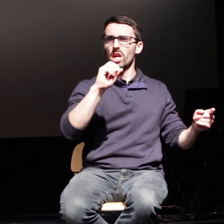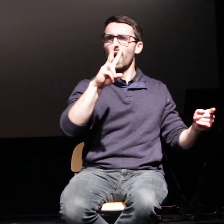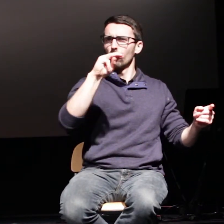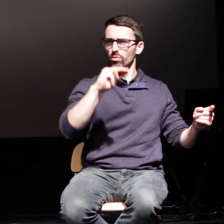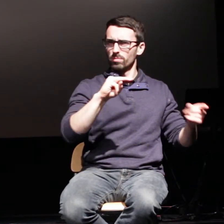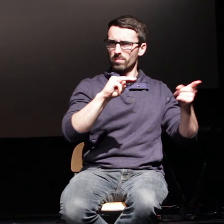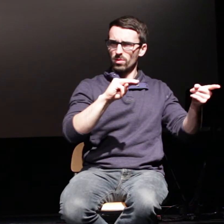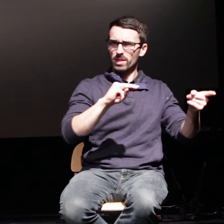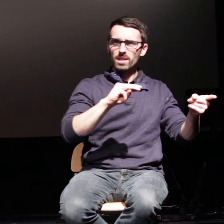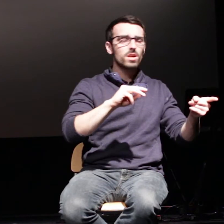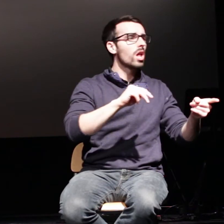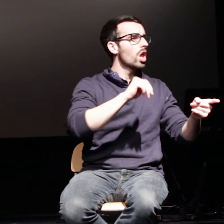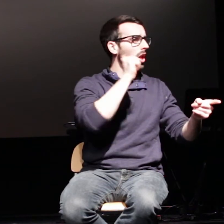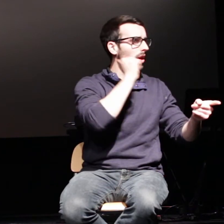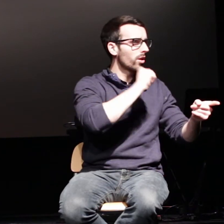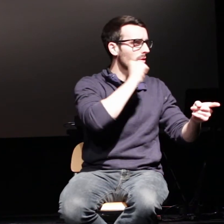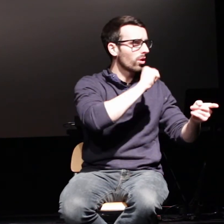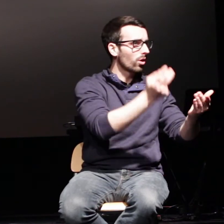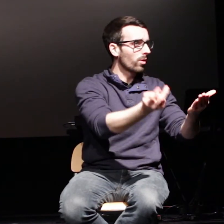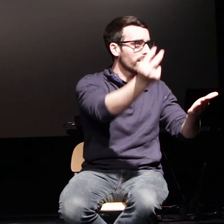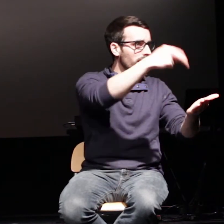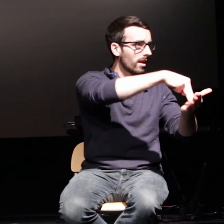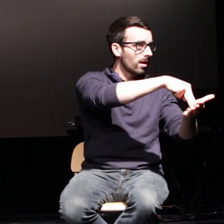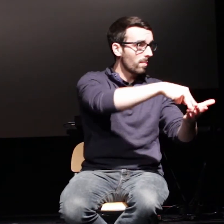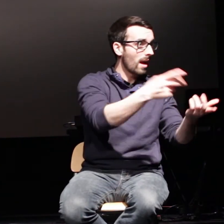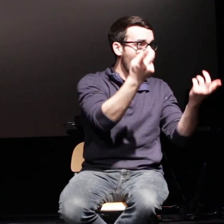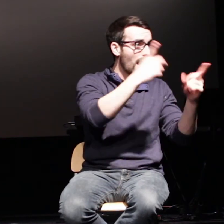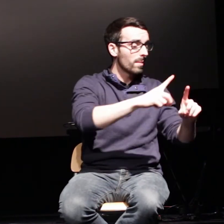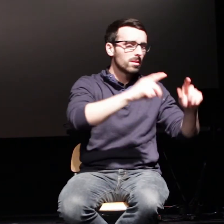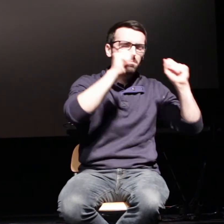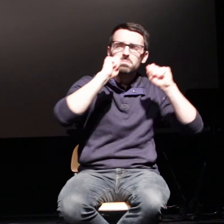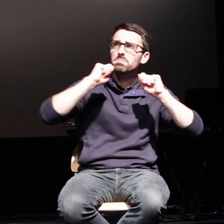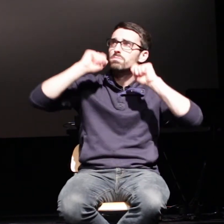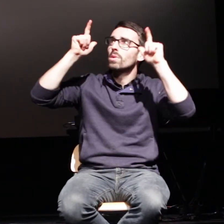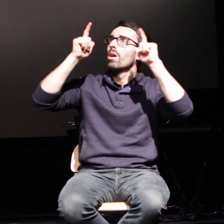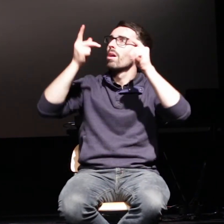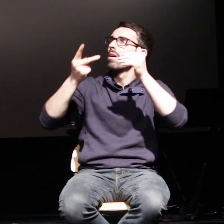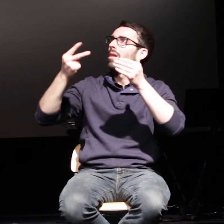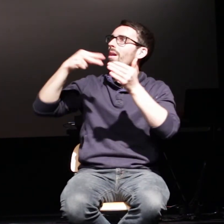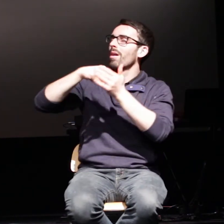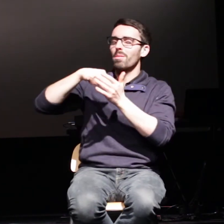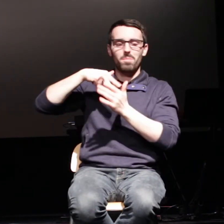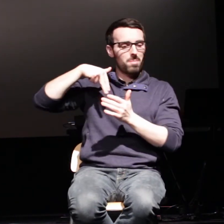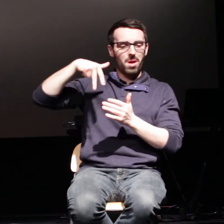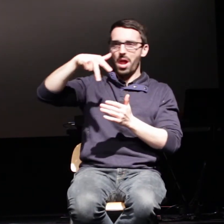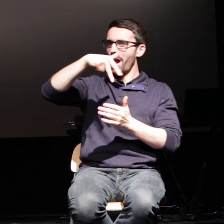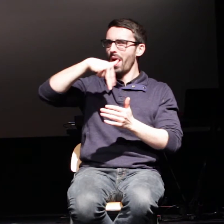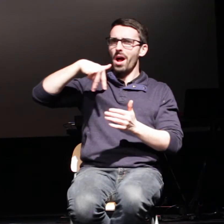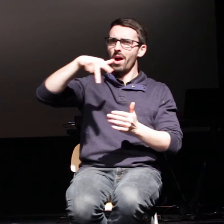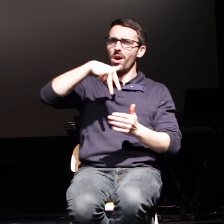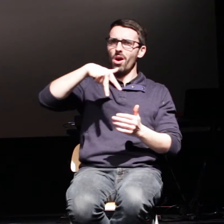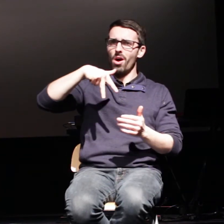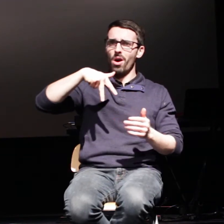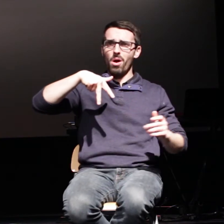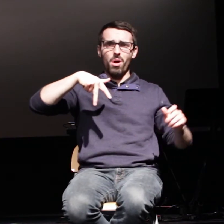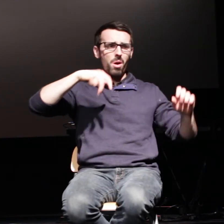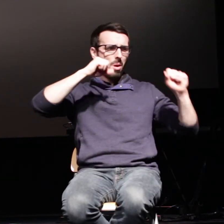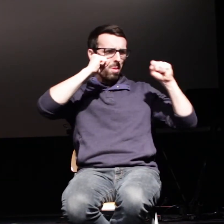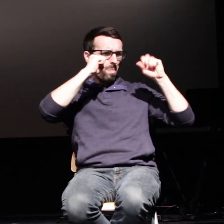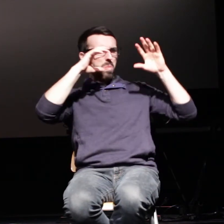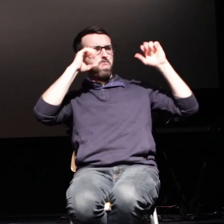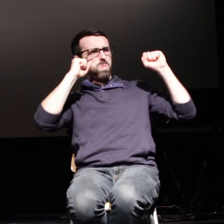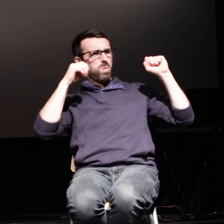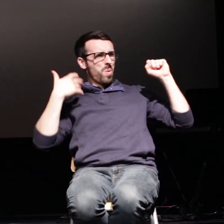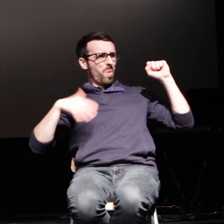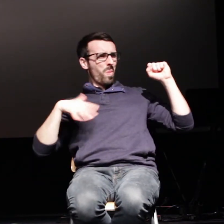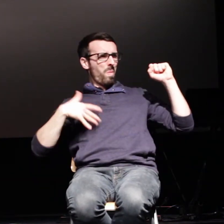old, immediately stood up and walked around. They were amazed, or they were overwhelmed and totally amazed.